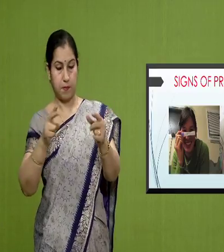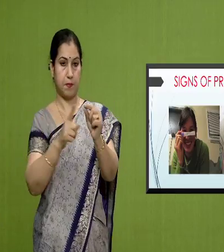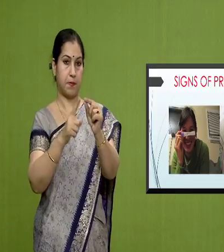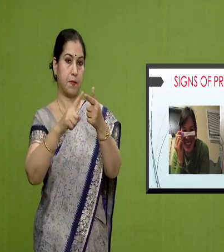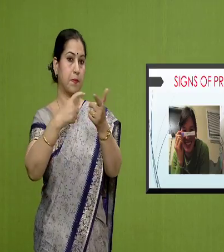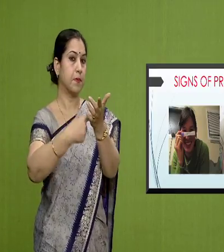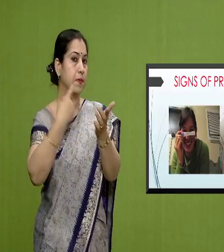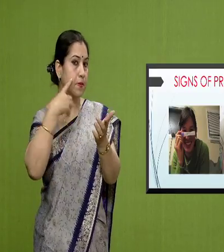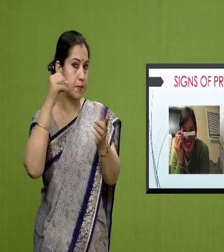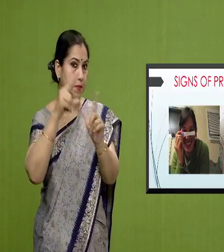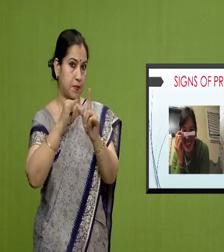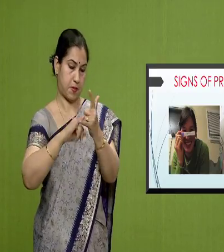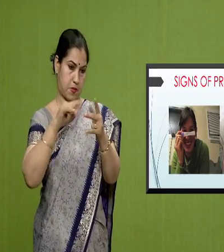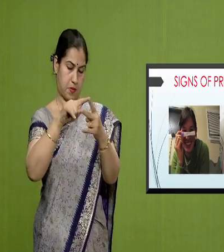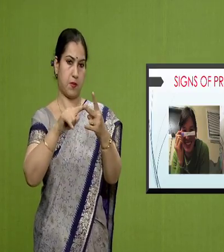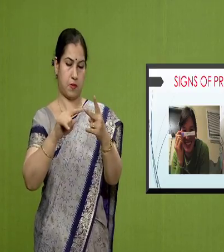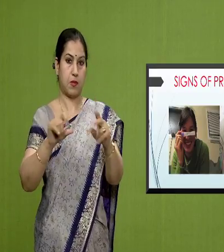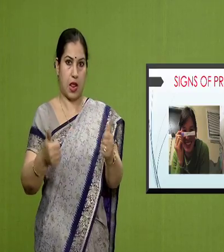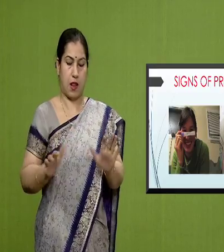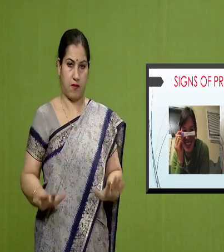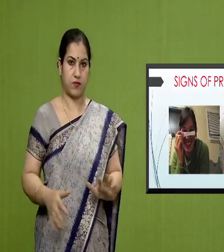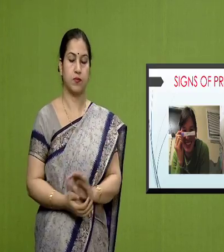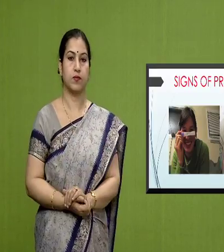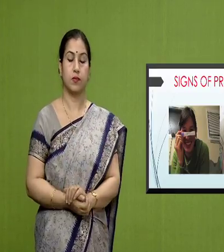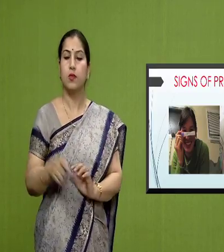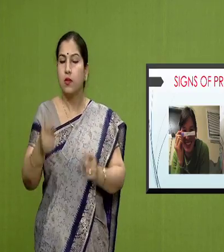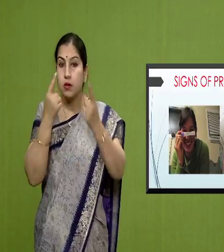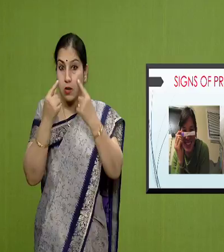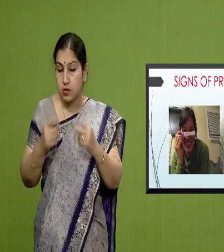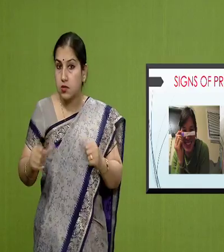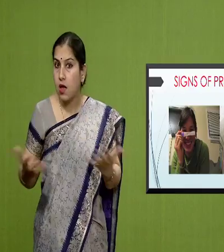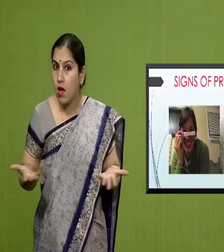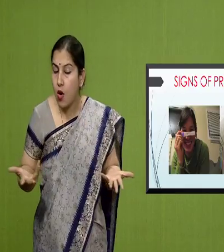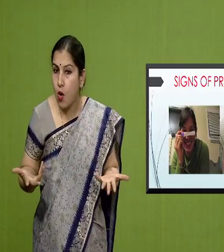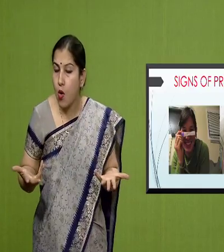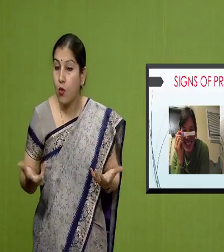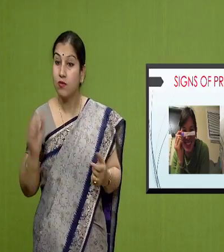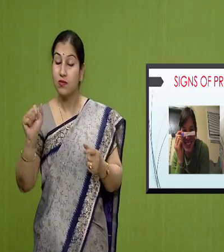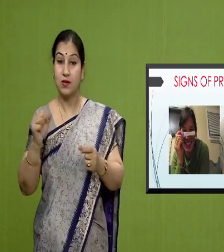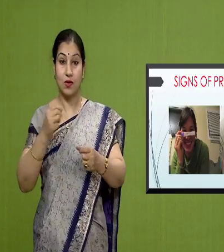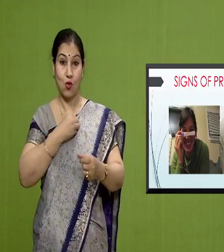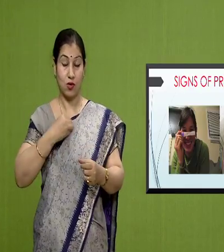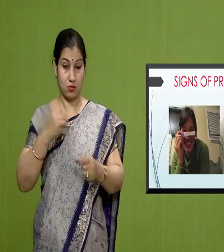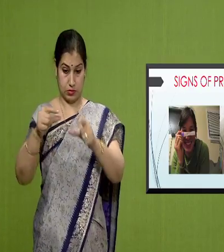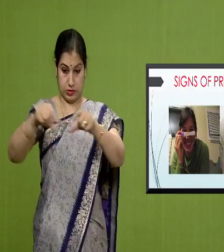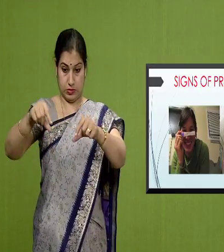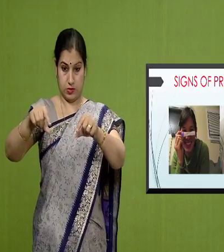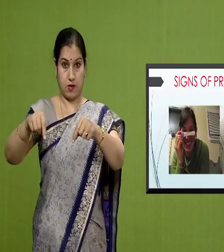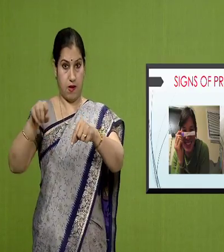This could be tested with the help of the pregnancy strips, which are